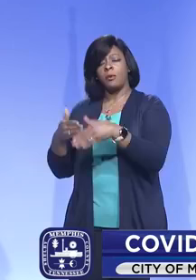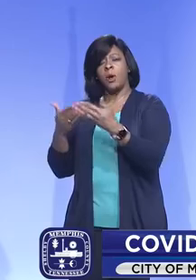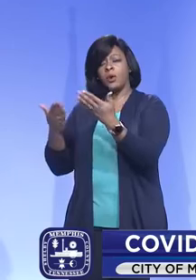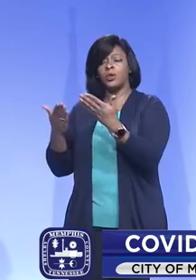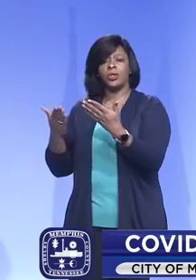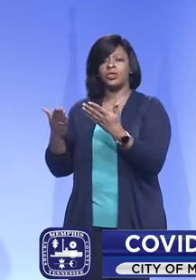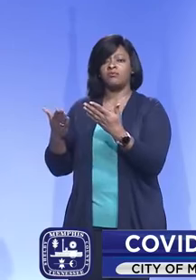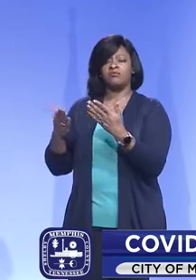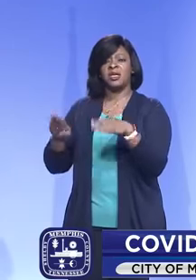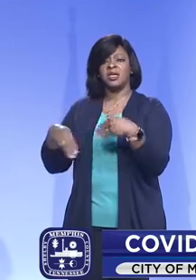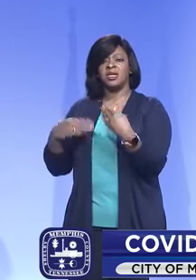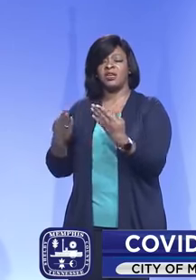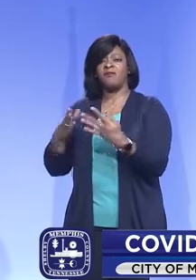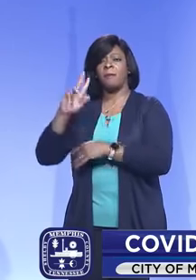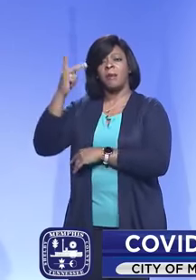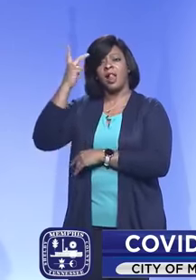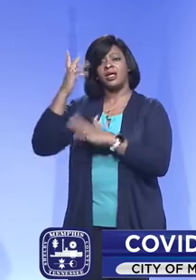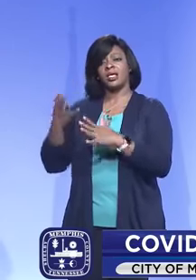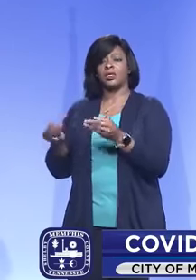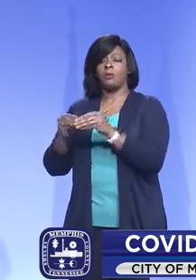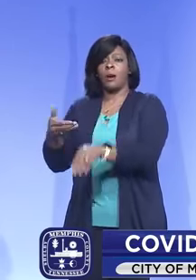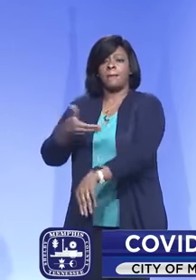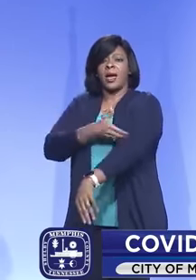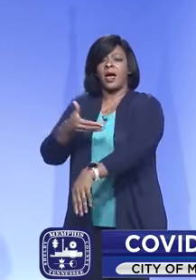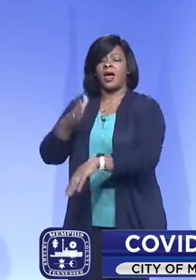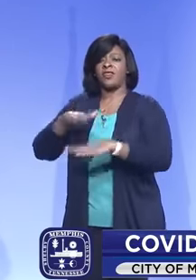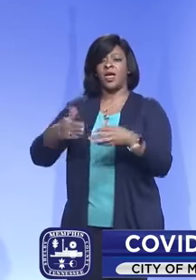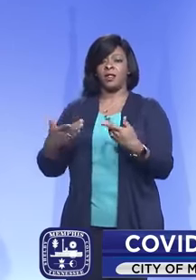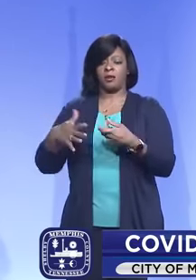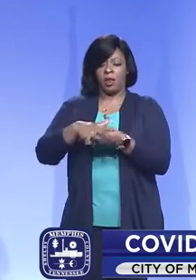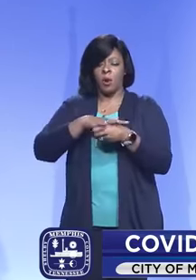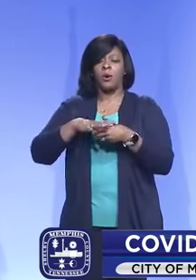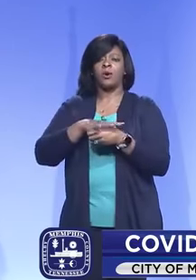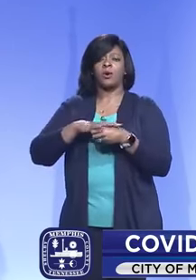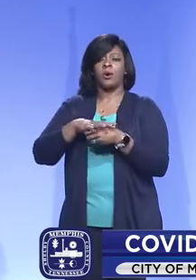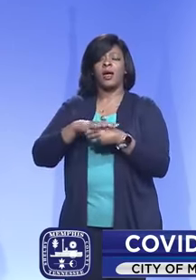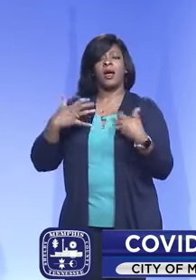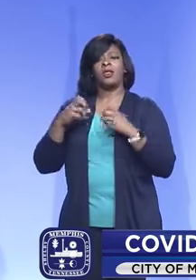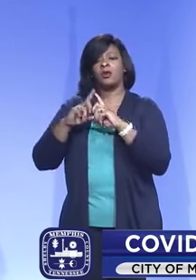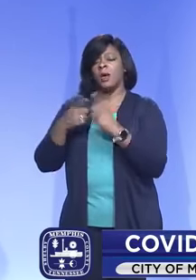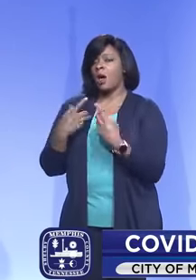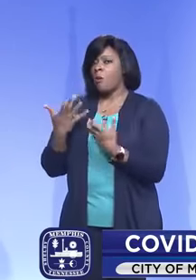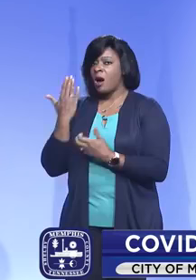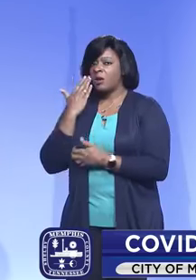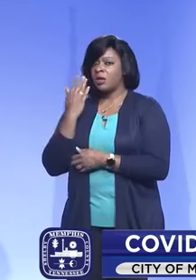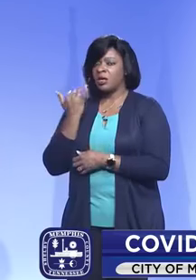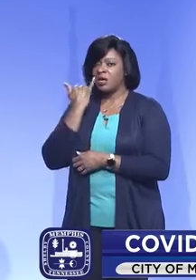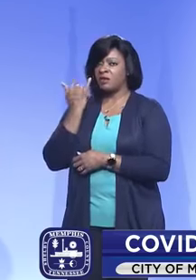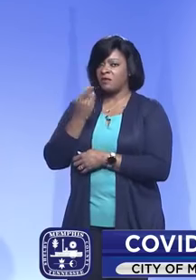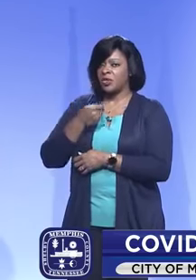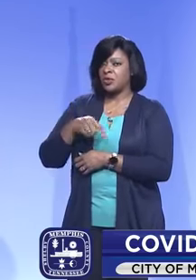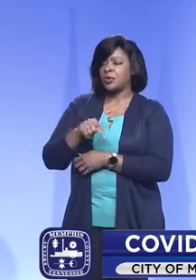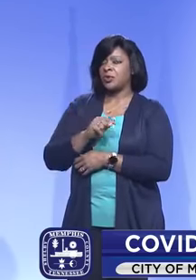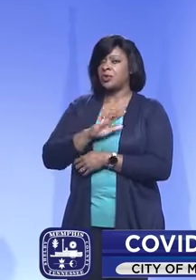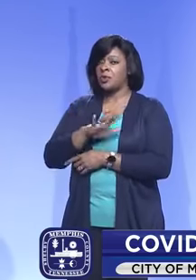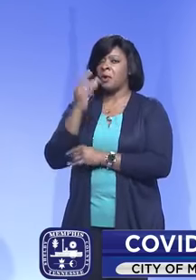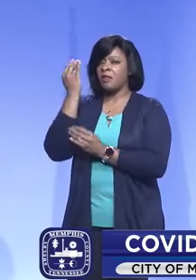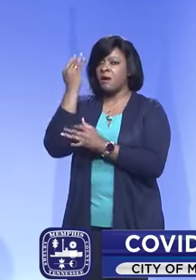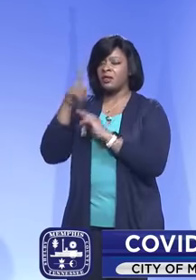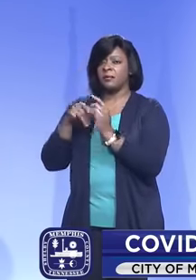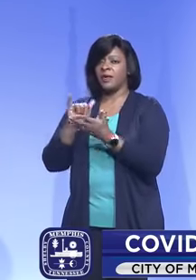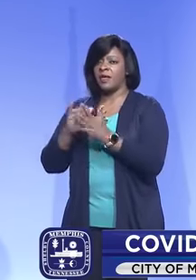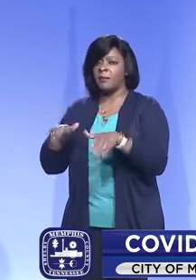to give politicians more power over local health departments. I just want to know if you, your thoughts on